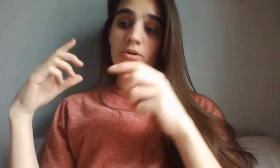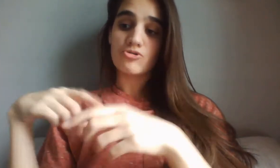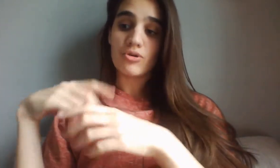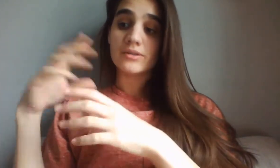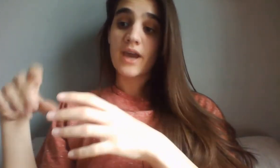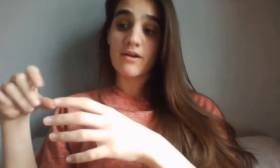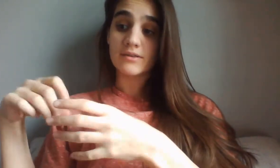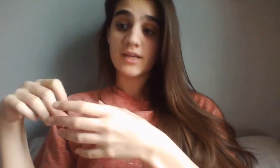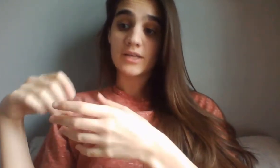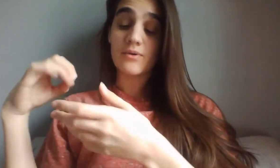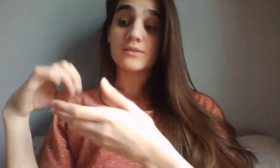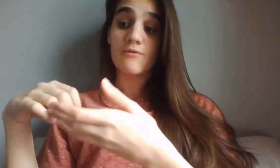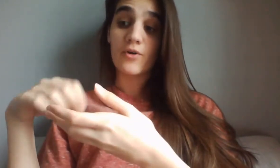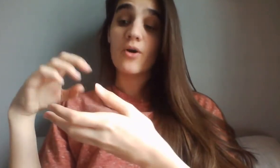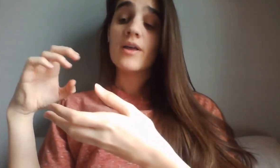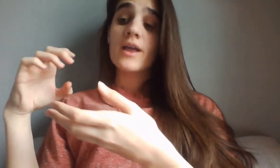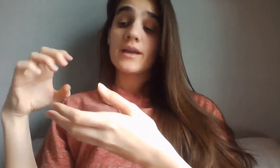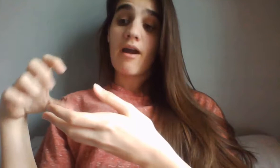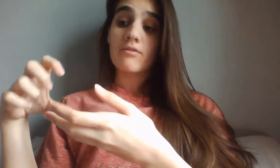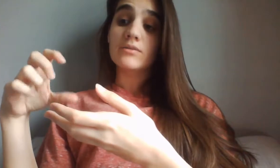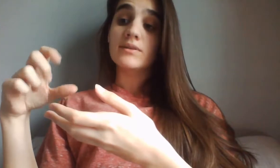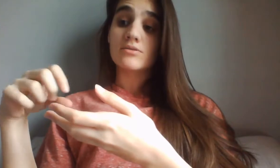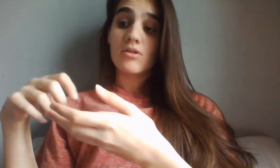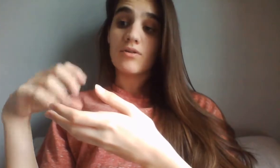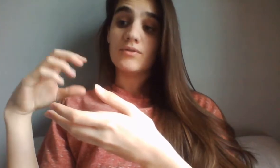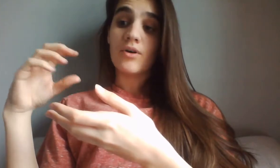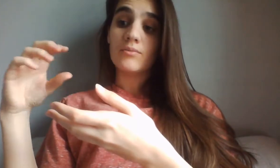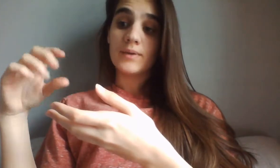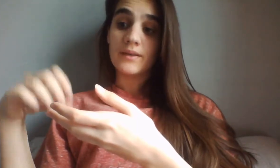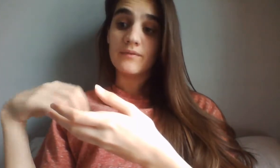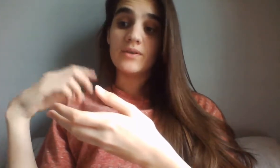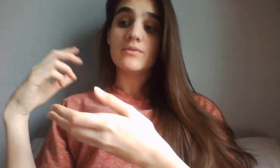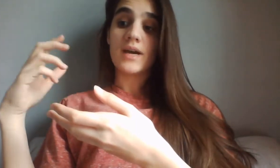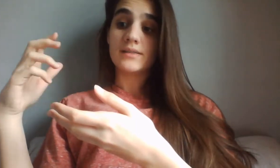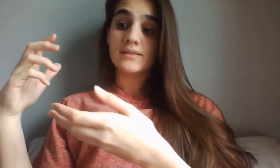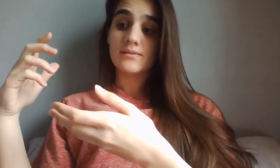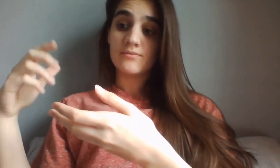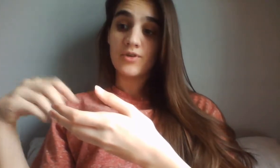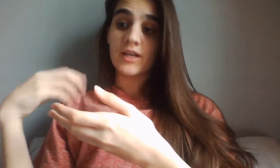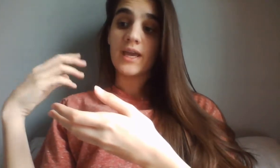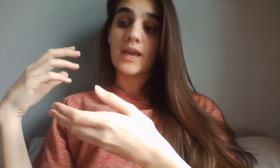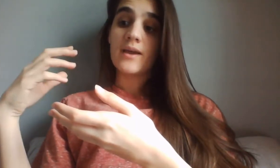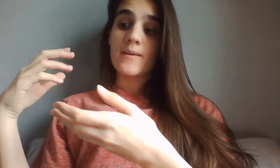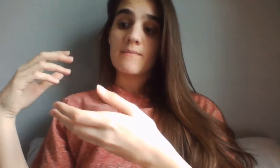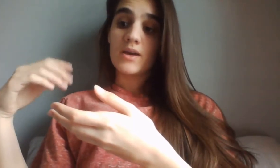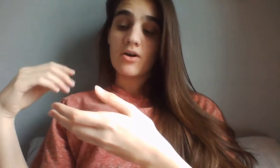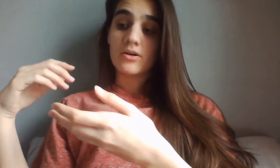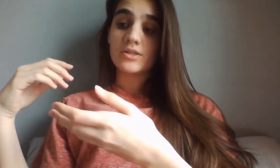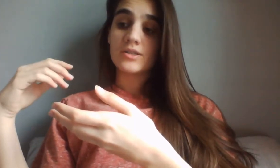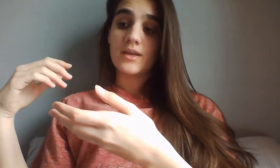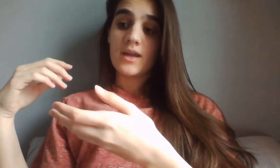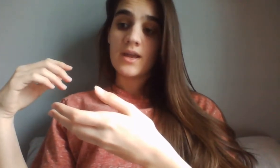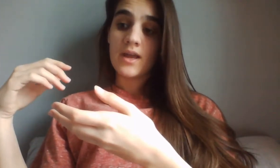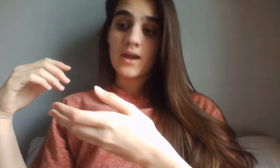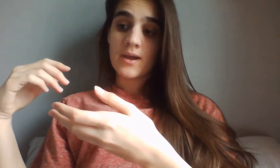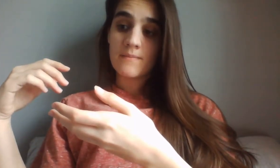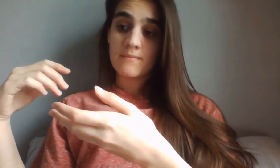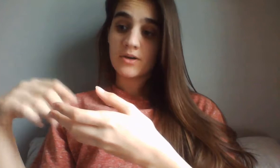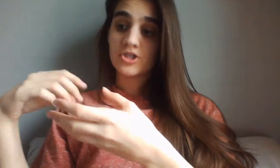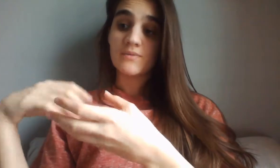drawn to Carol's side, whereas before Carol was sort of not being viewed as really, because she was